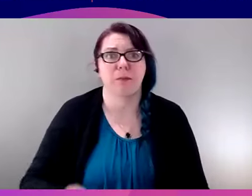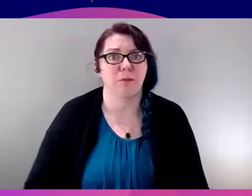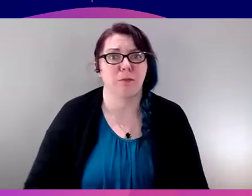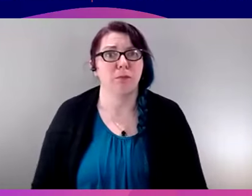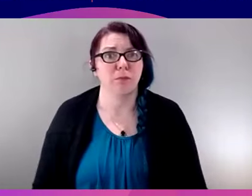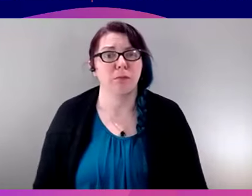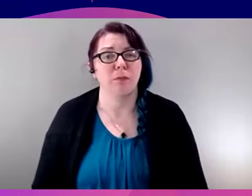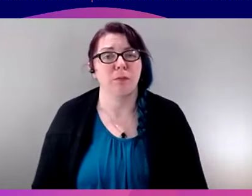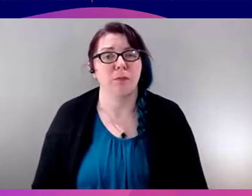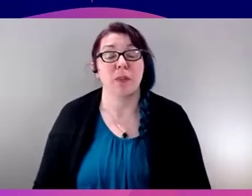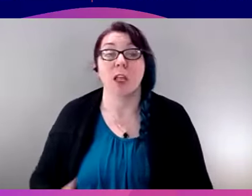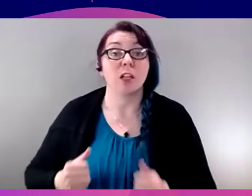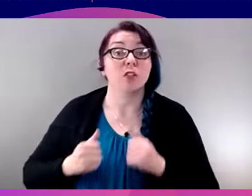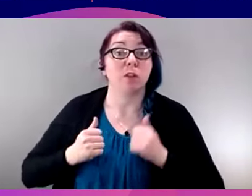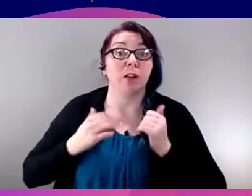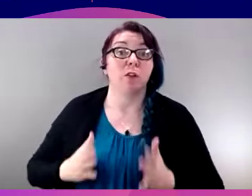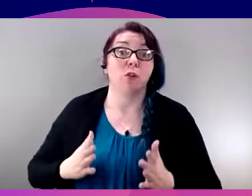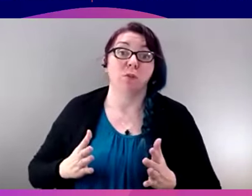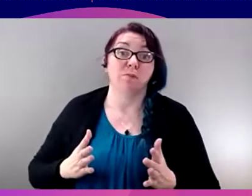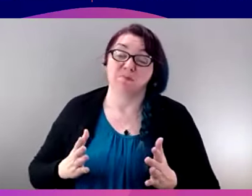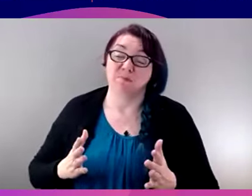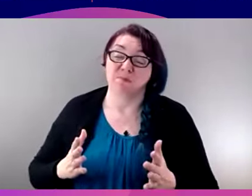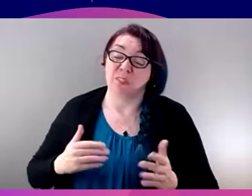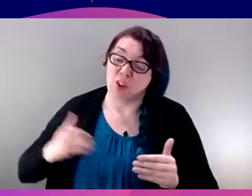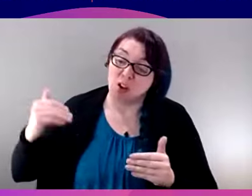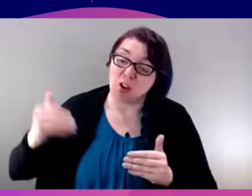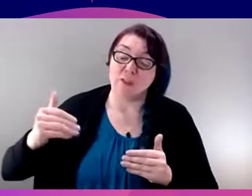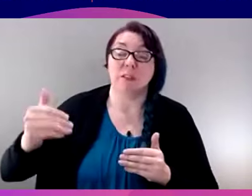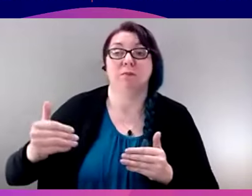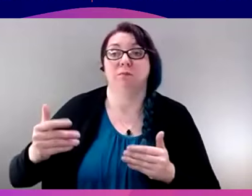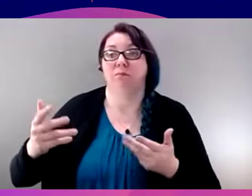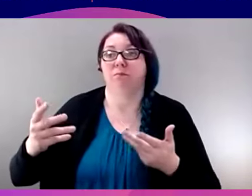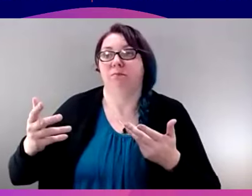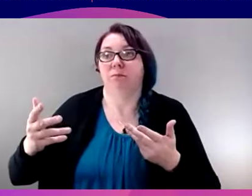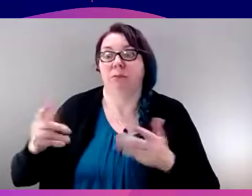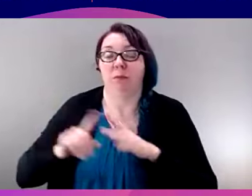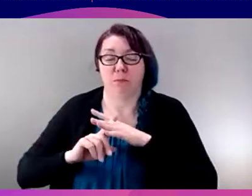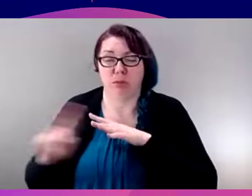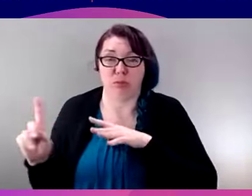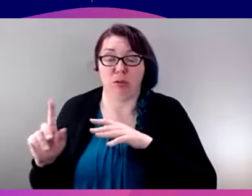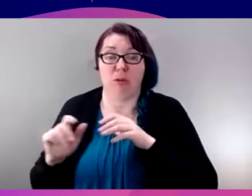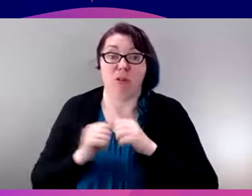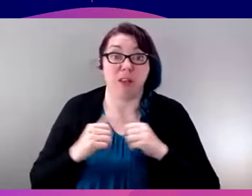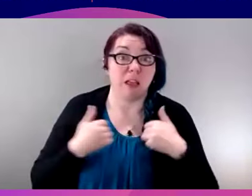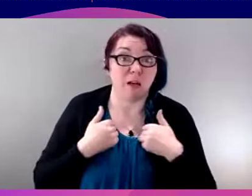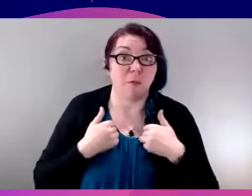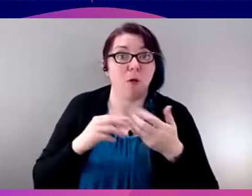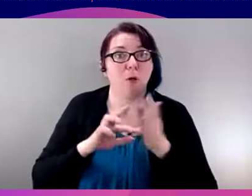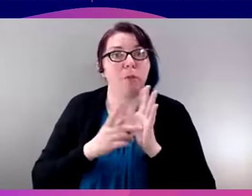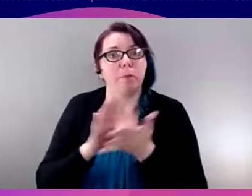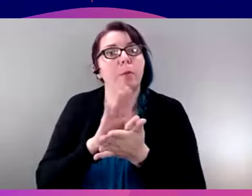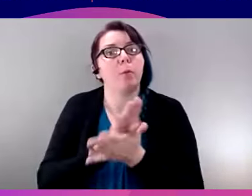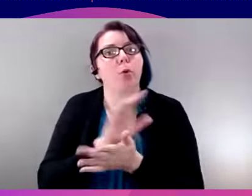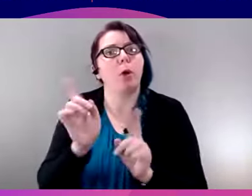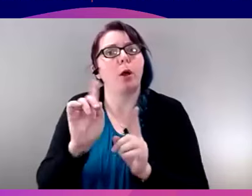a survivor might not have access to their documentation, they might not necessarily be able to prove that their animal's up